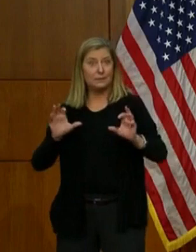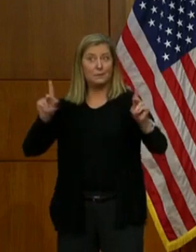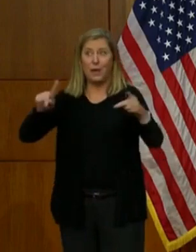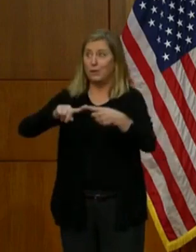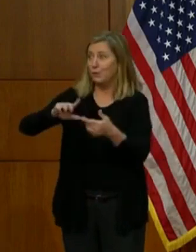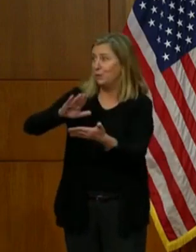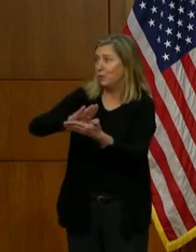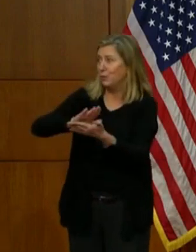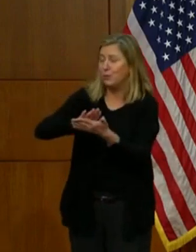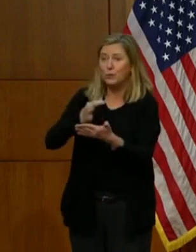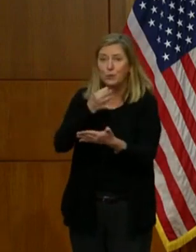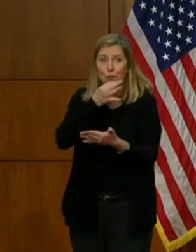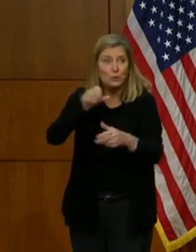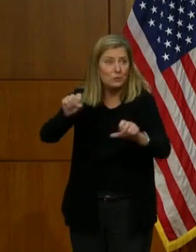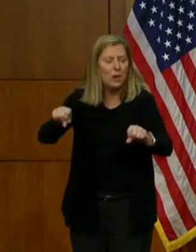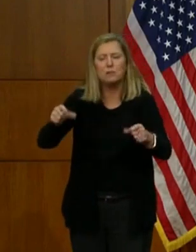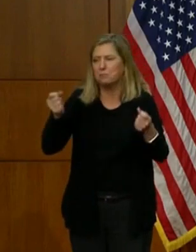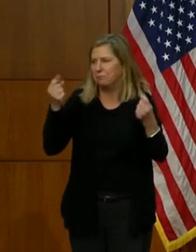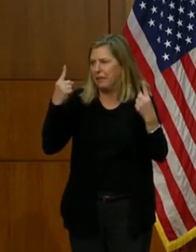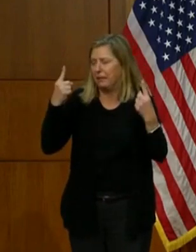school as soon as we can.